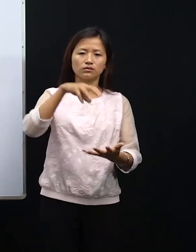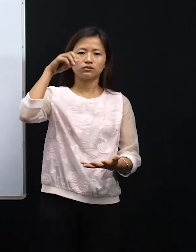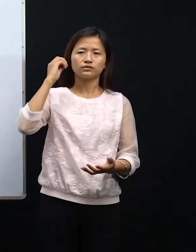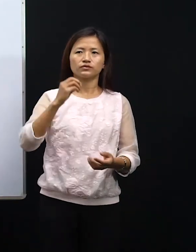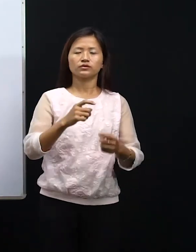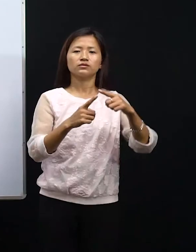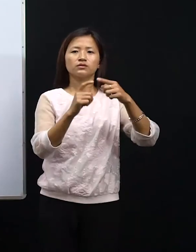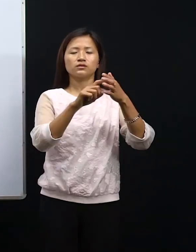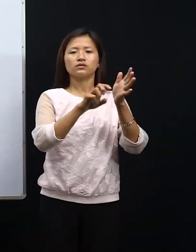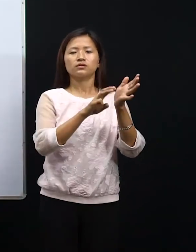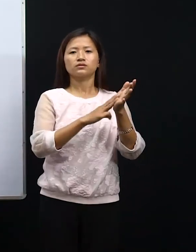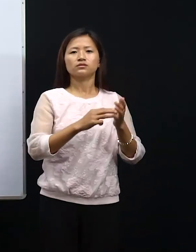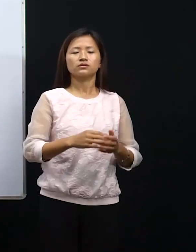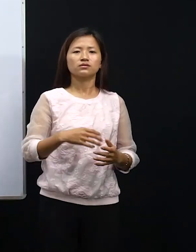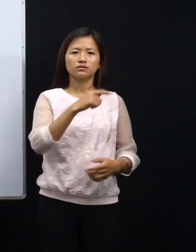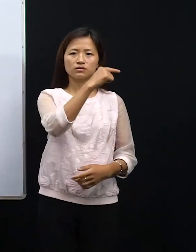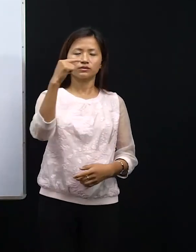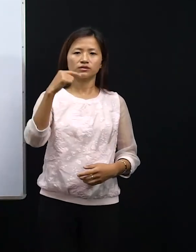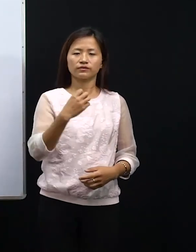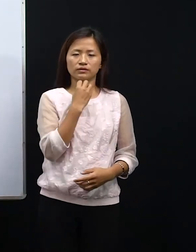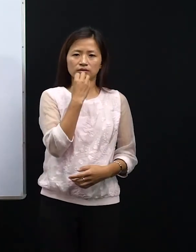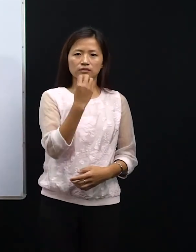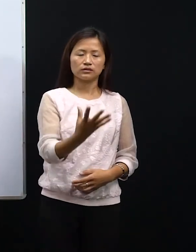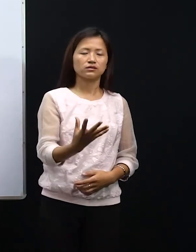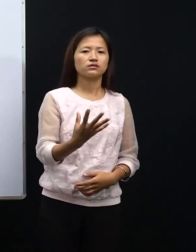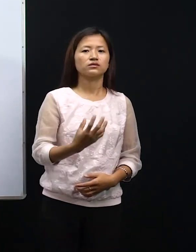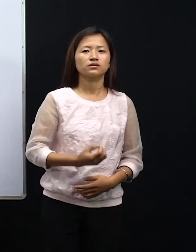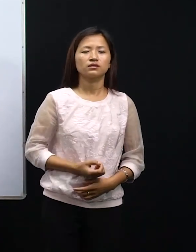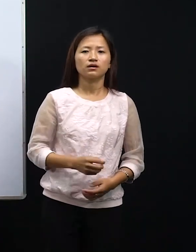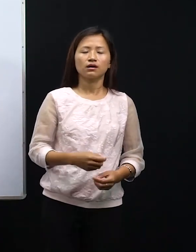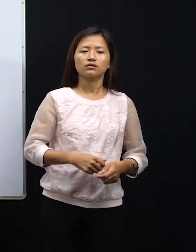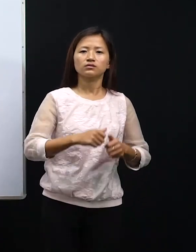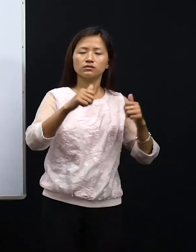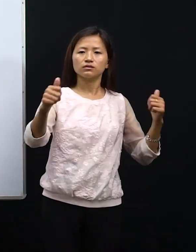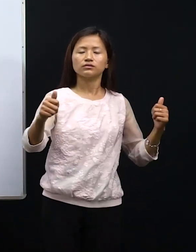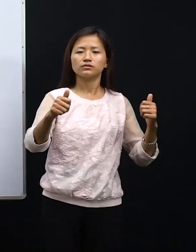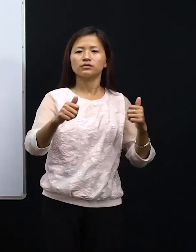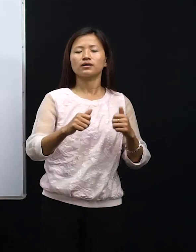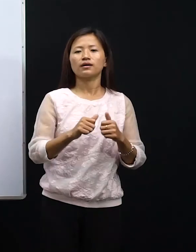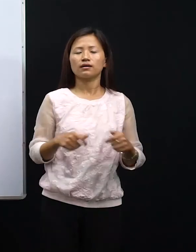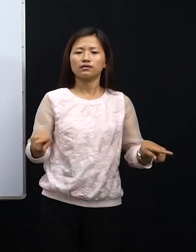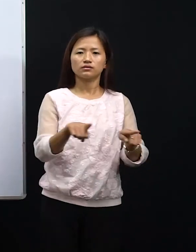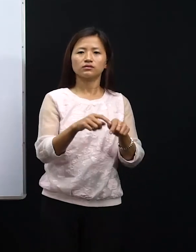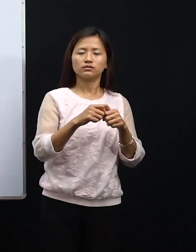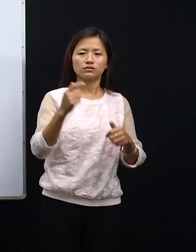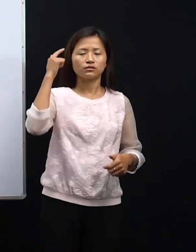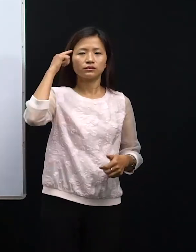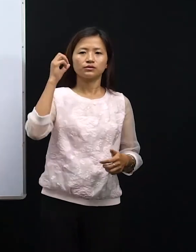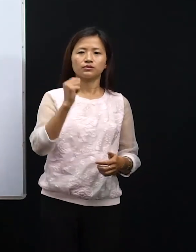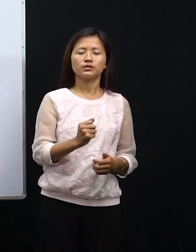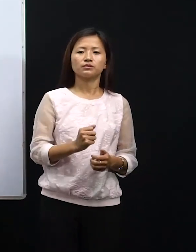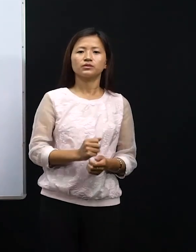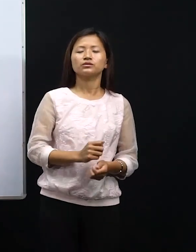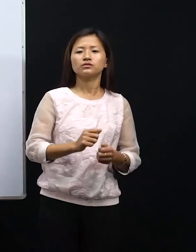terms, subtraction is very easy. As long as you remember to change the signs. In